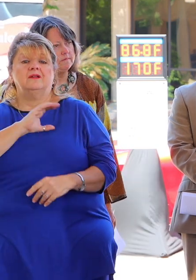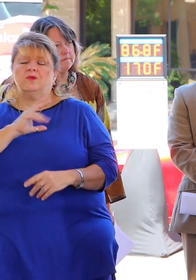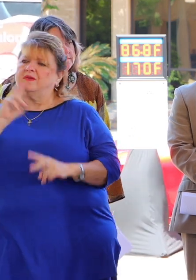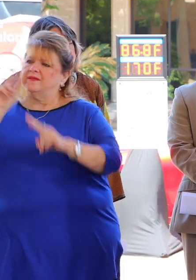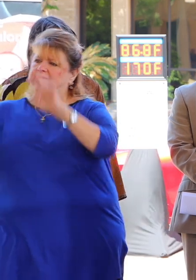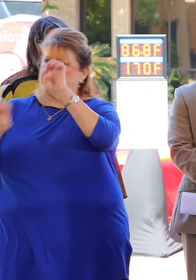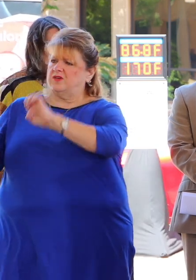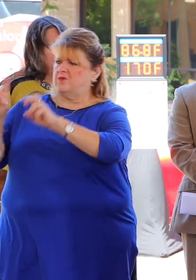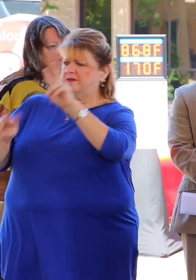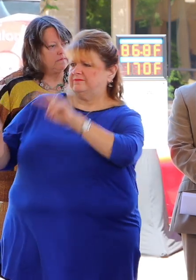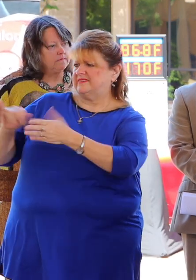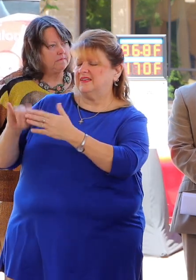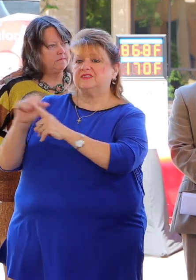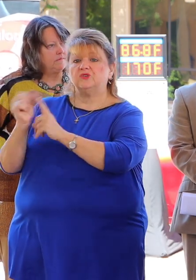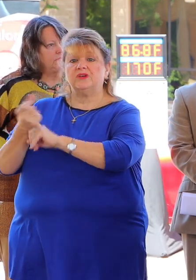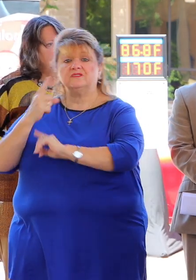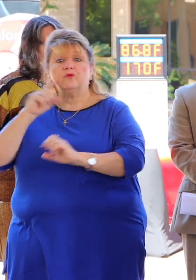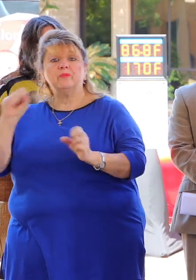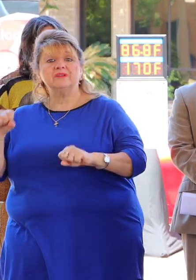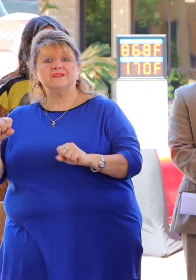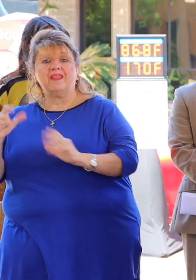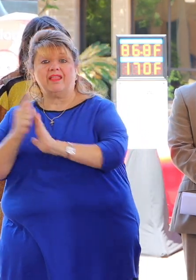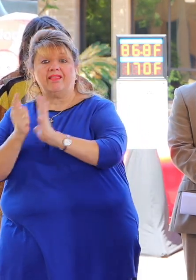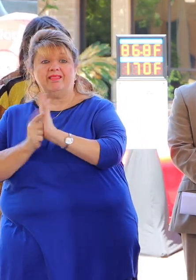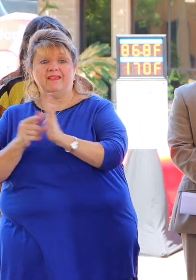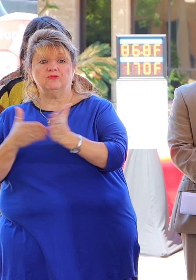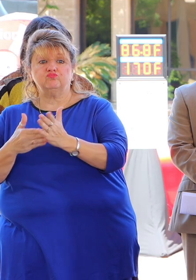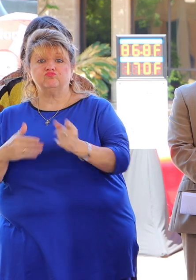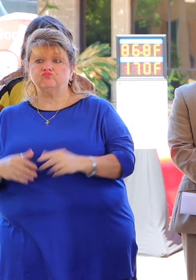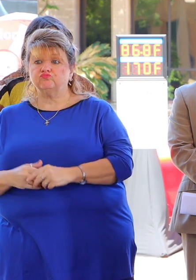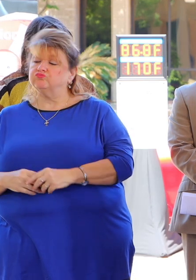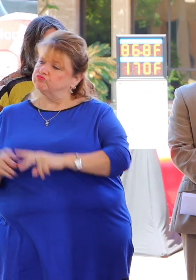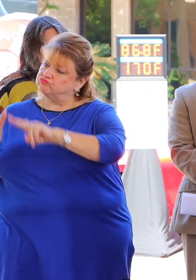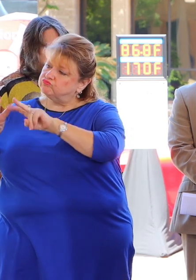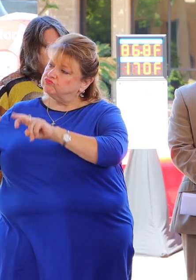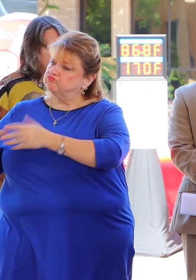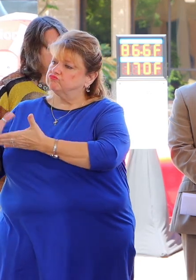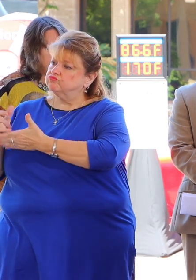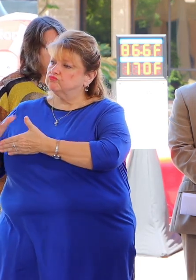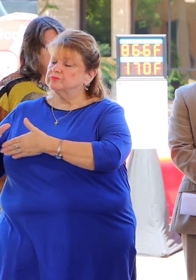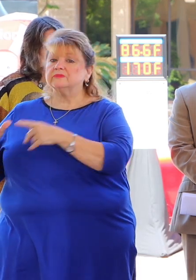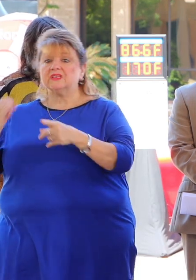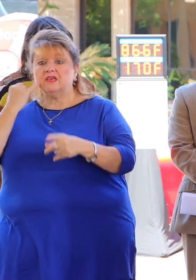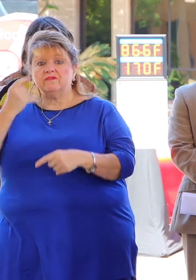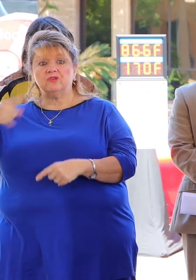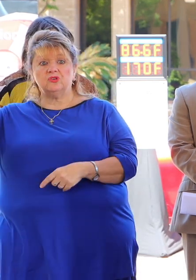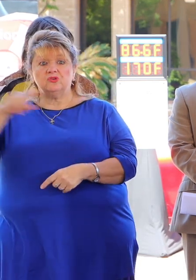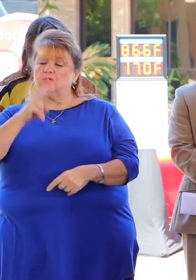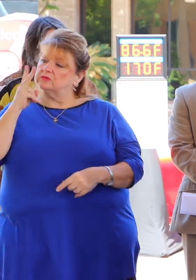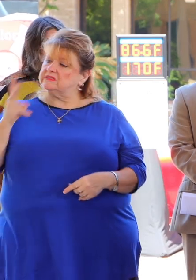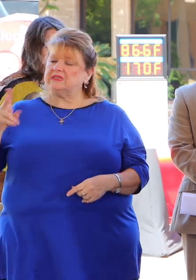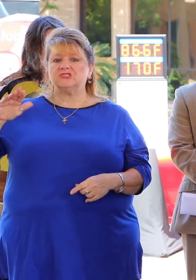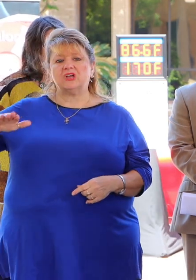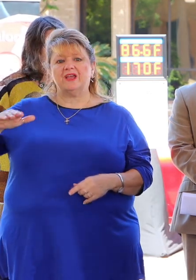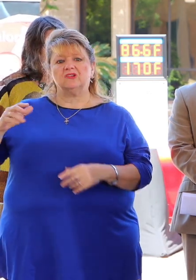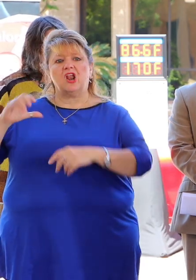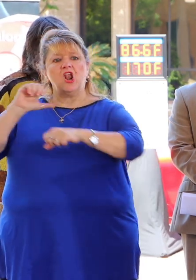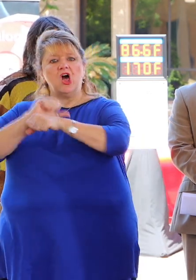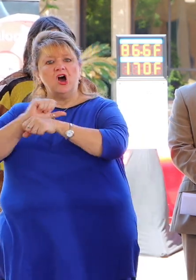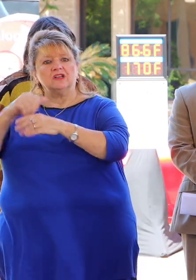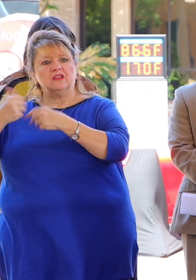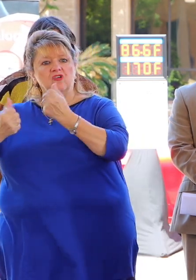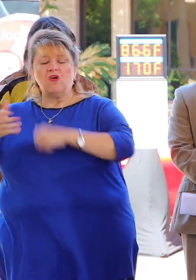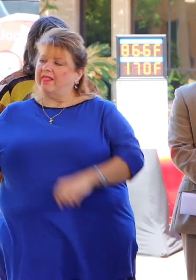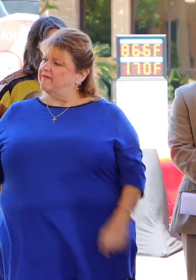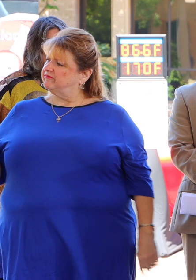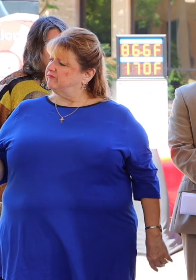evaluate the situation for potential legal actions. If you encounter a child in a locked in an unattended